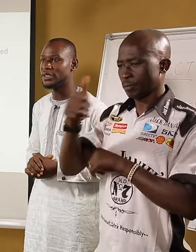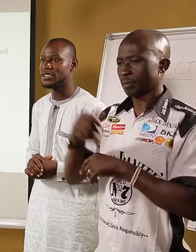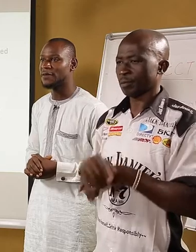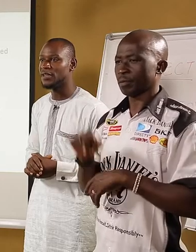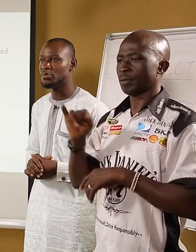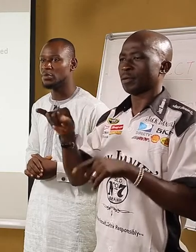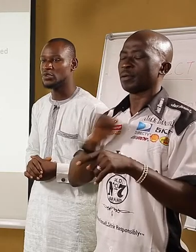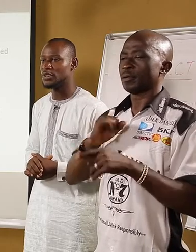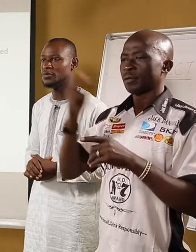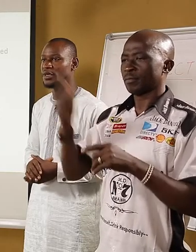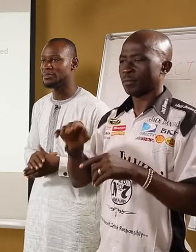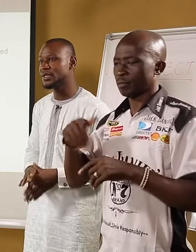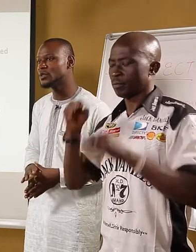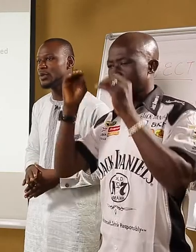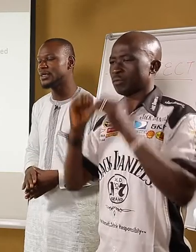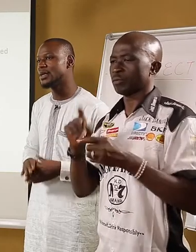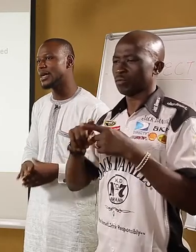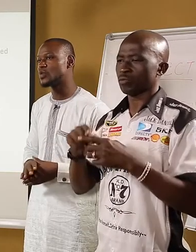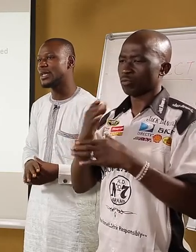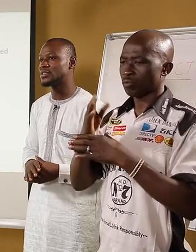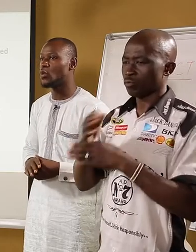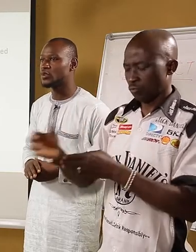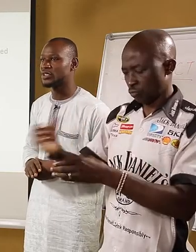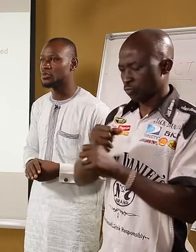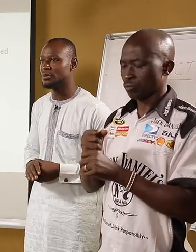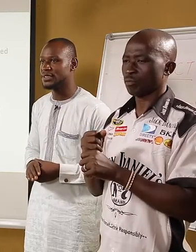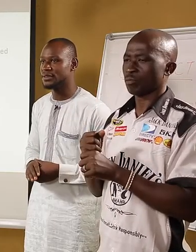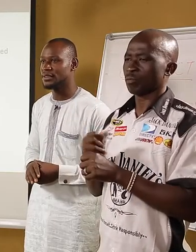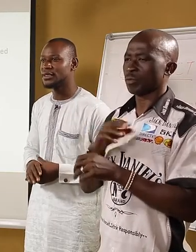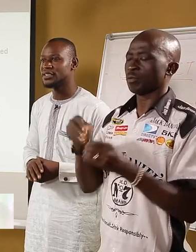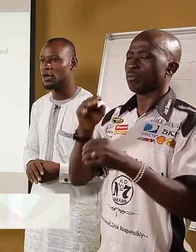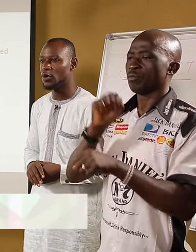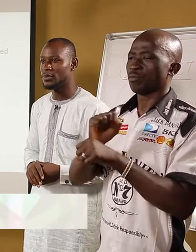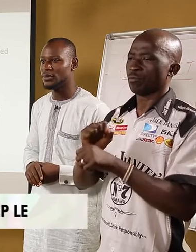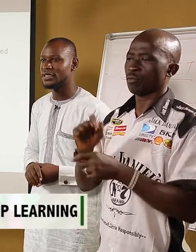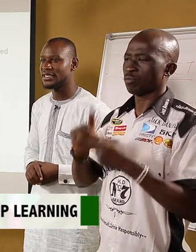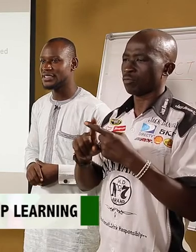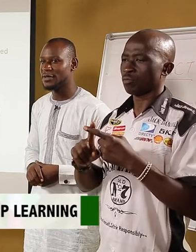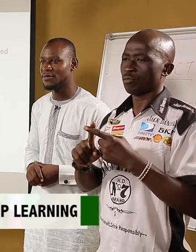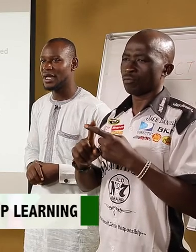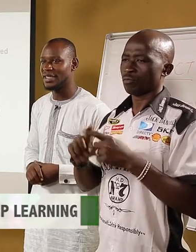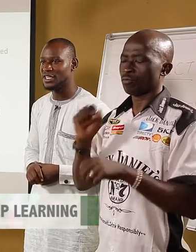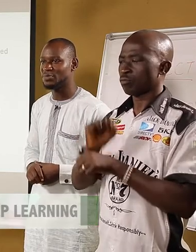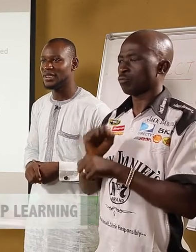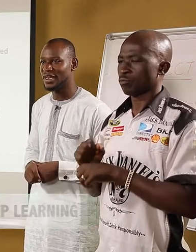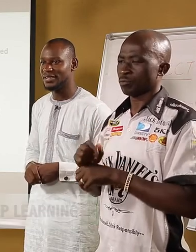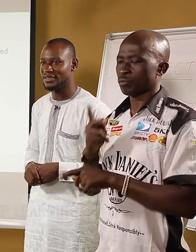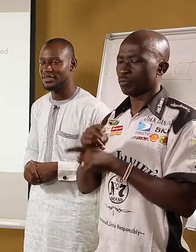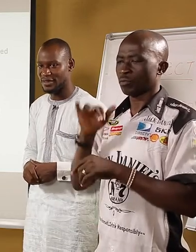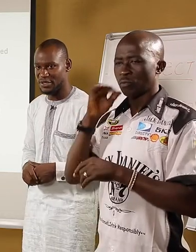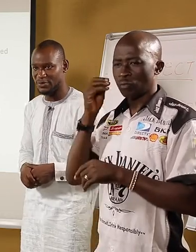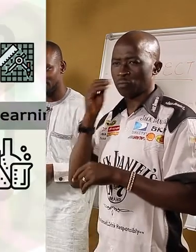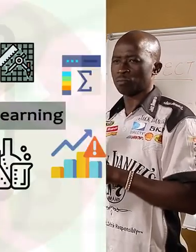my colleague, Mr. Philip Mammon, to give you a brief summary as well as work to keep you busy. Stay home, stay safe, and keep